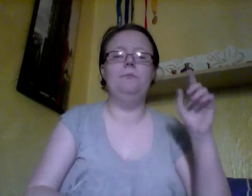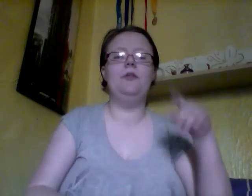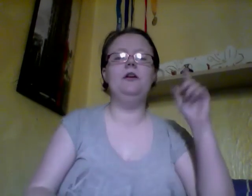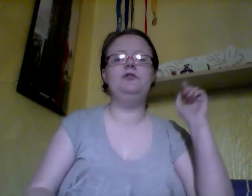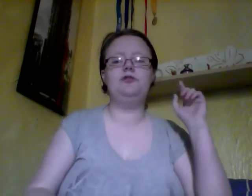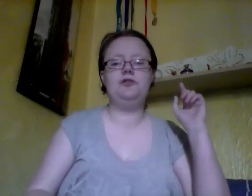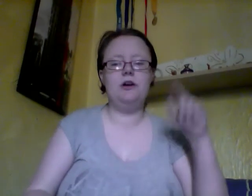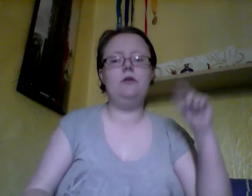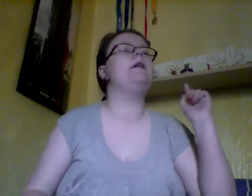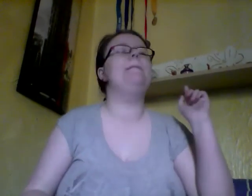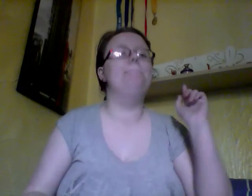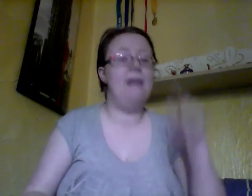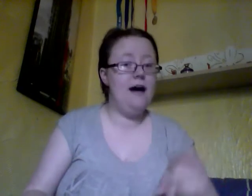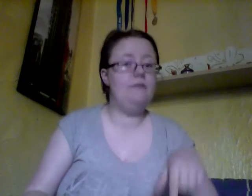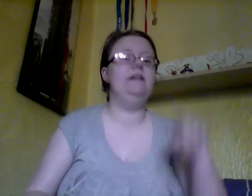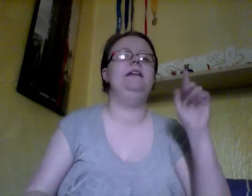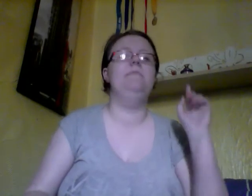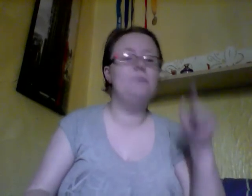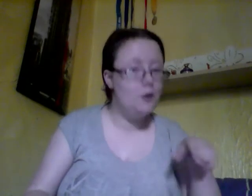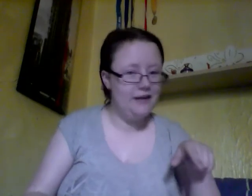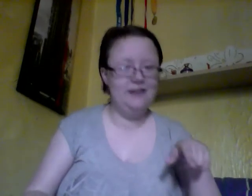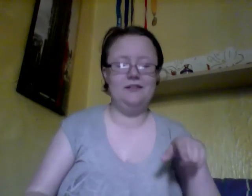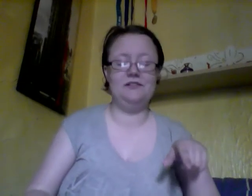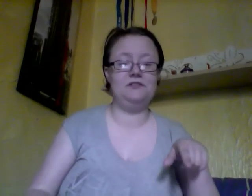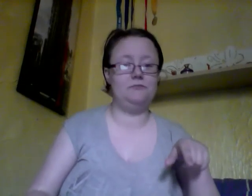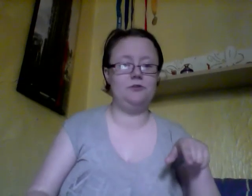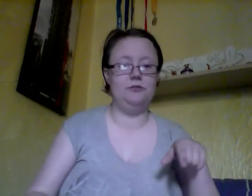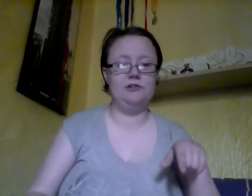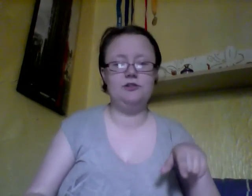Does Sherlock marry Molly? That's a tongue twister.